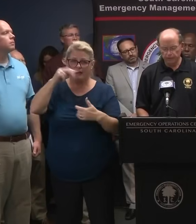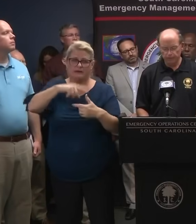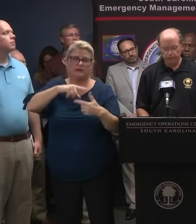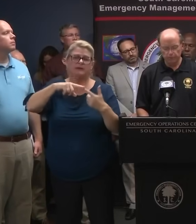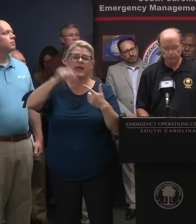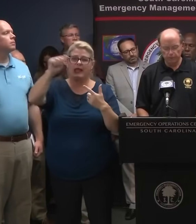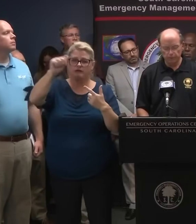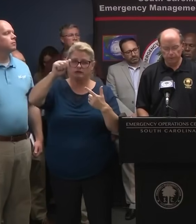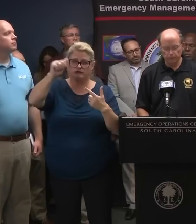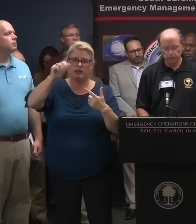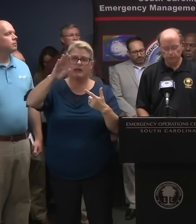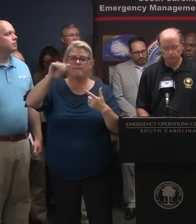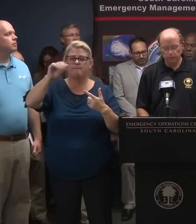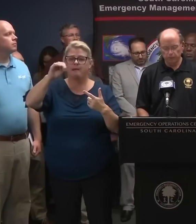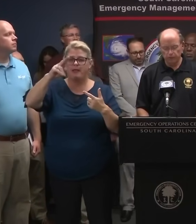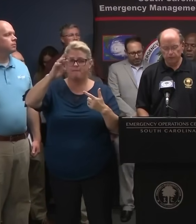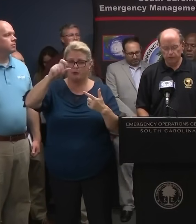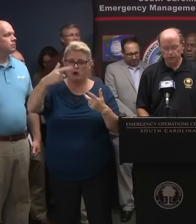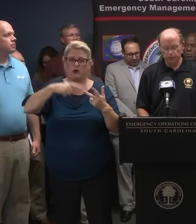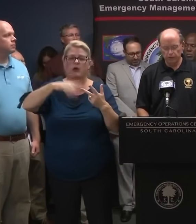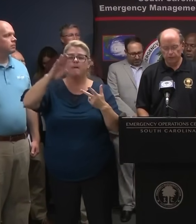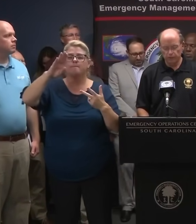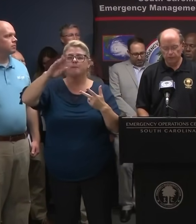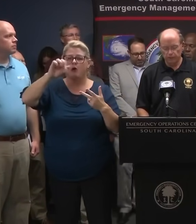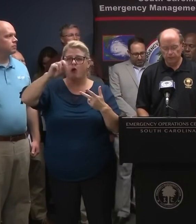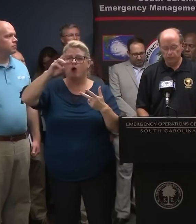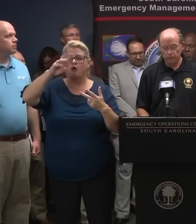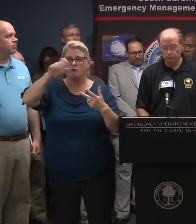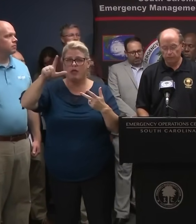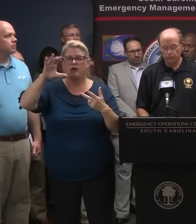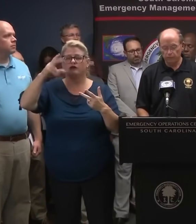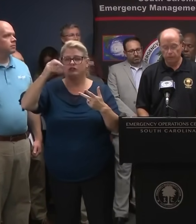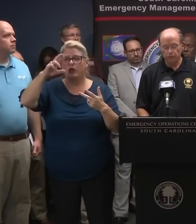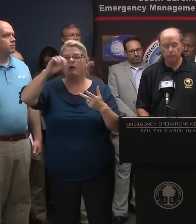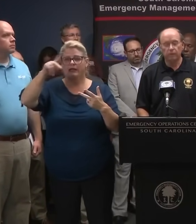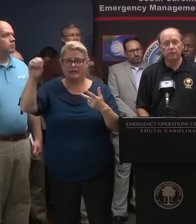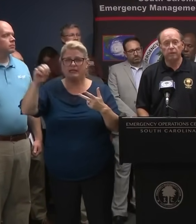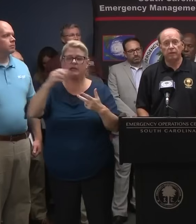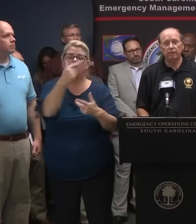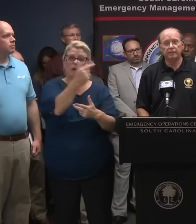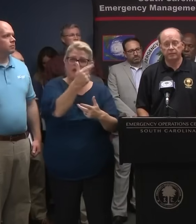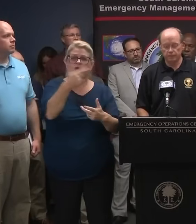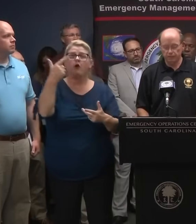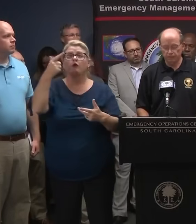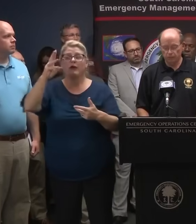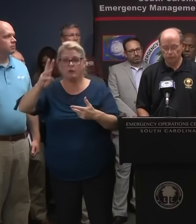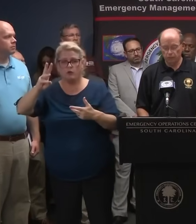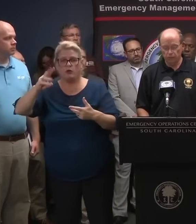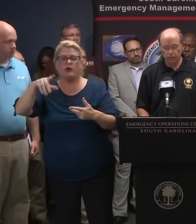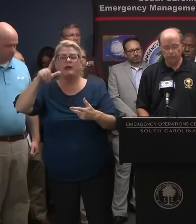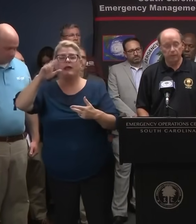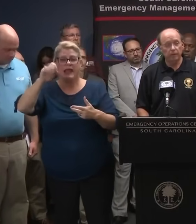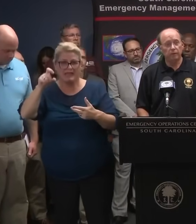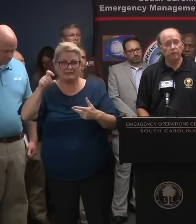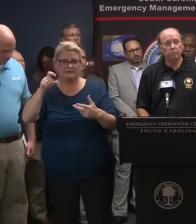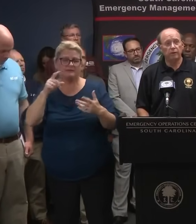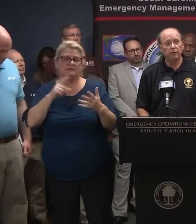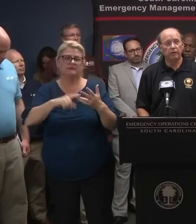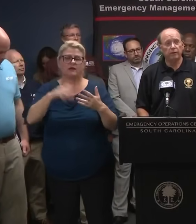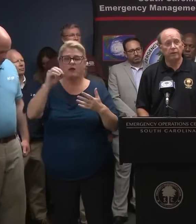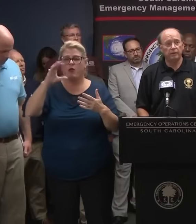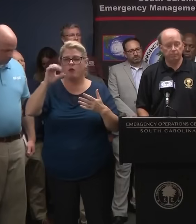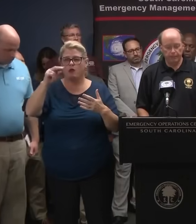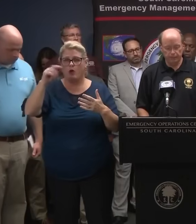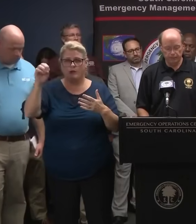Anderson, Bamberg, Barnwell, Cherokee, Greenville, Greenwood, Lexington, Oconee,